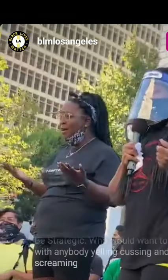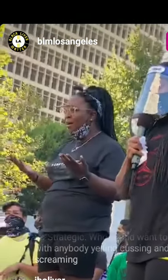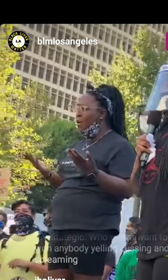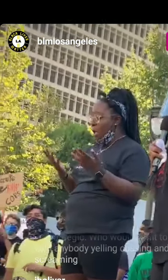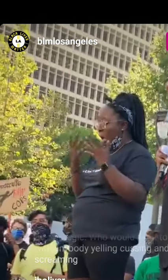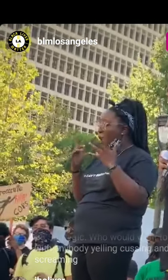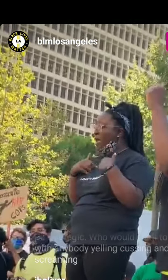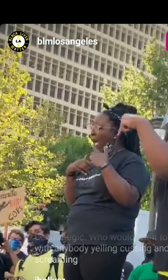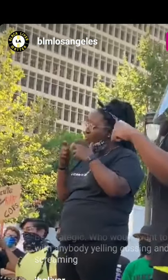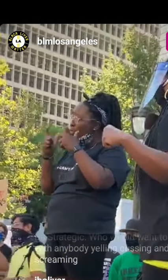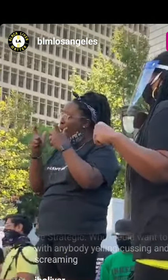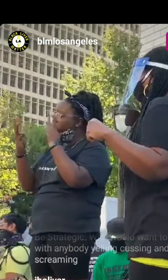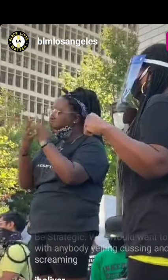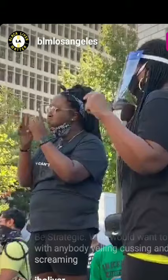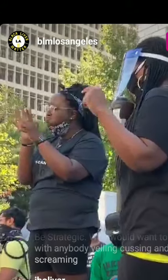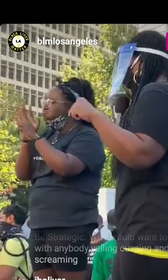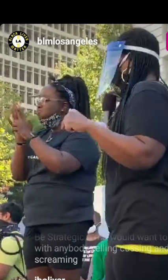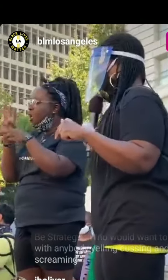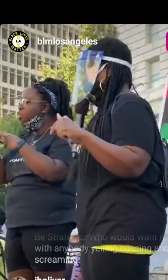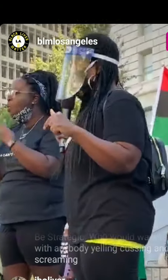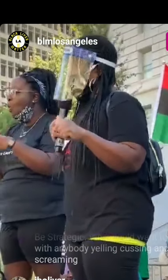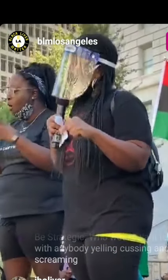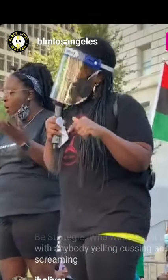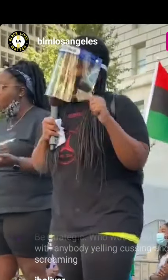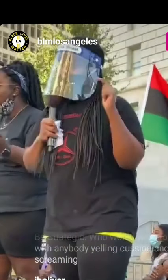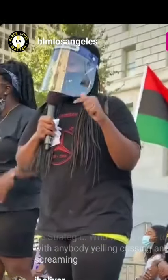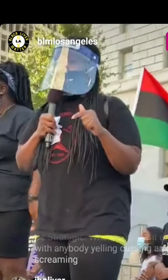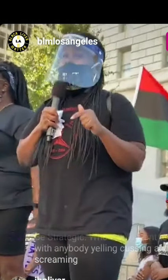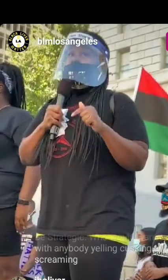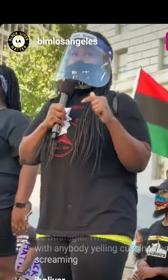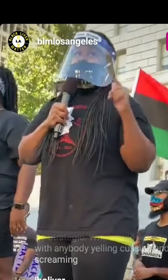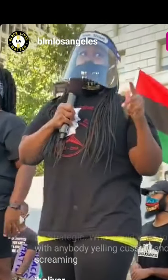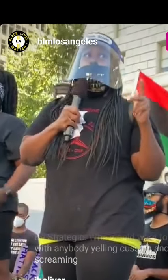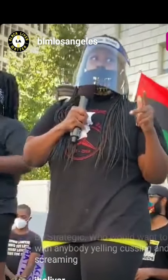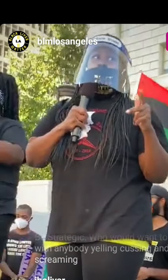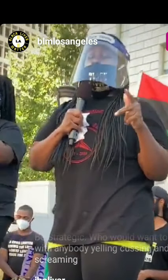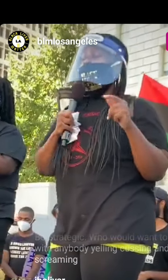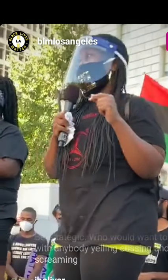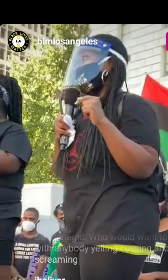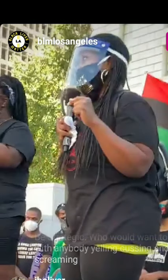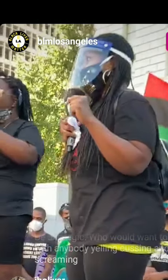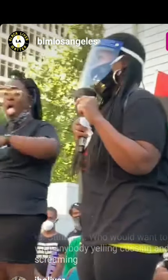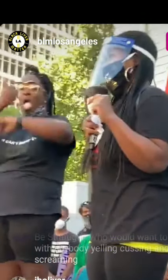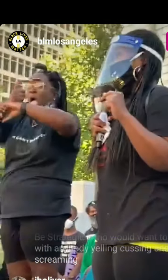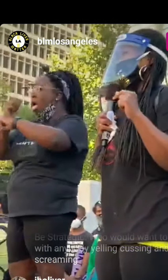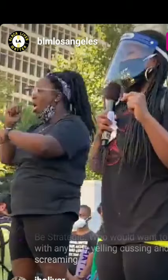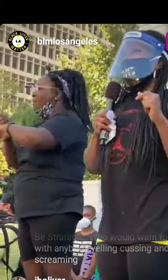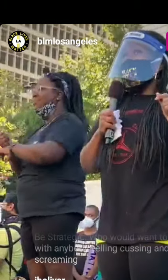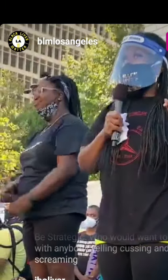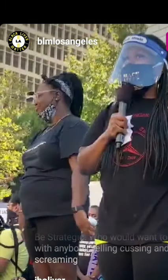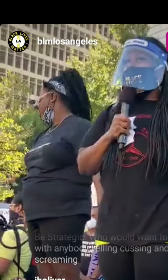jail population in the world right here in LA County, and they wanted to build 2 more.